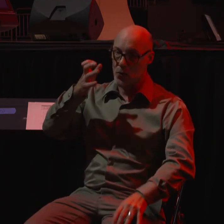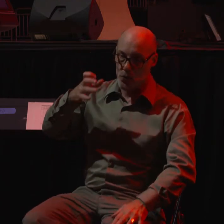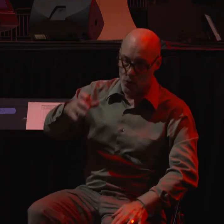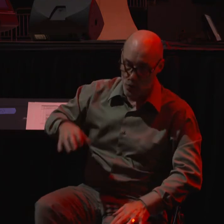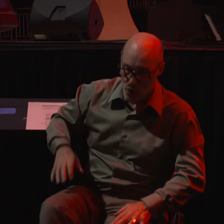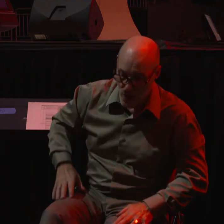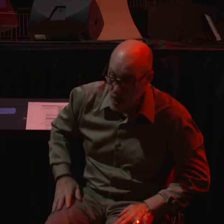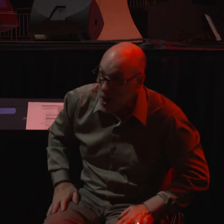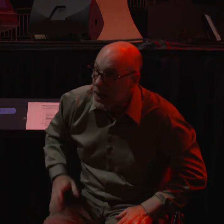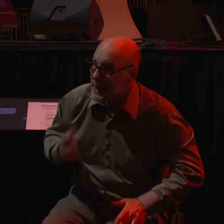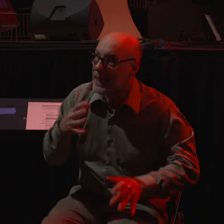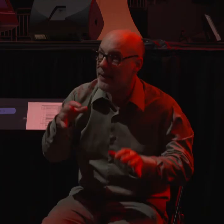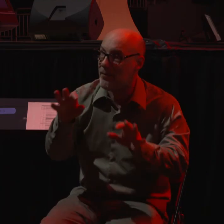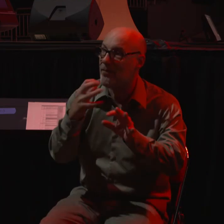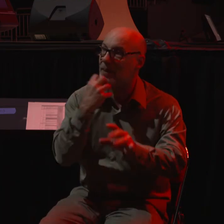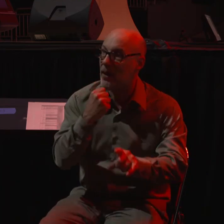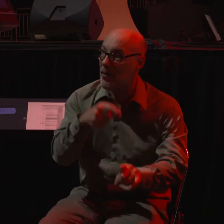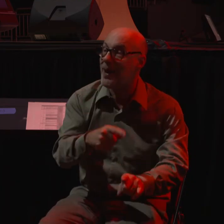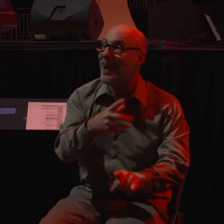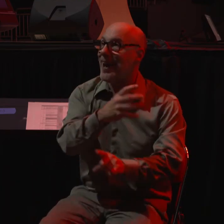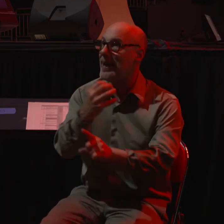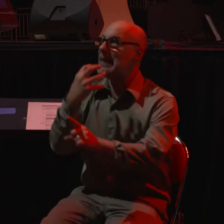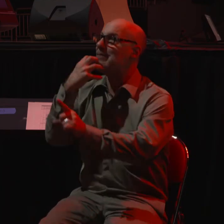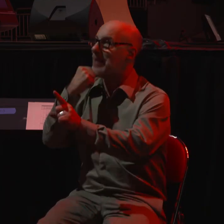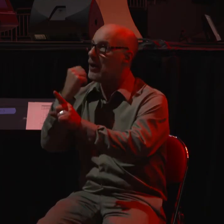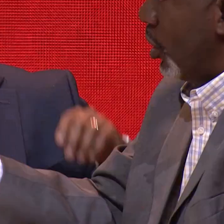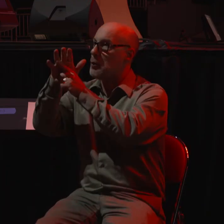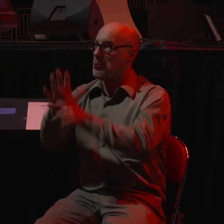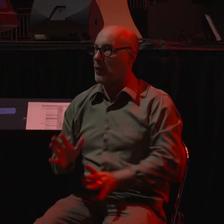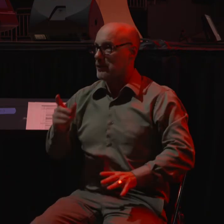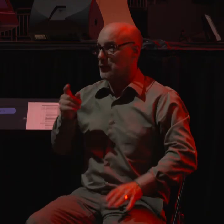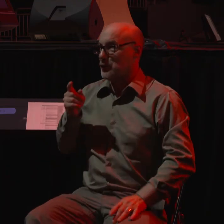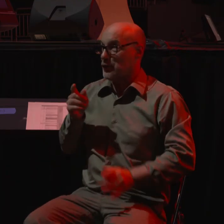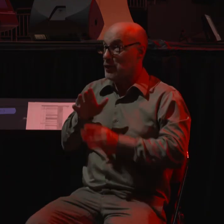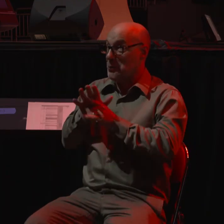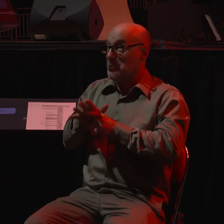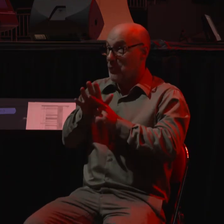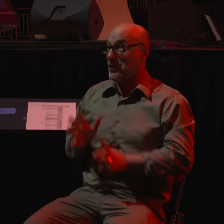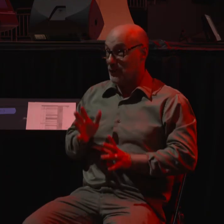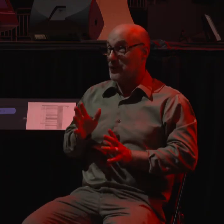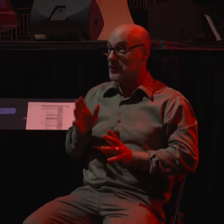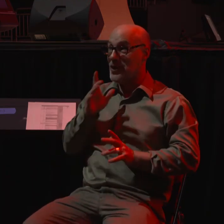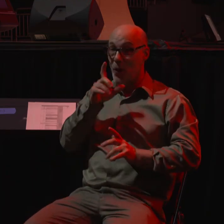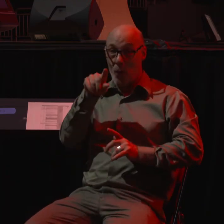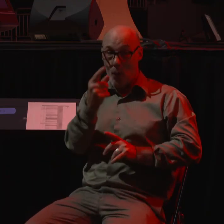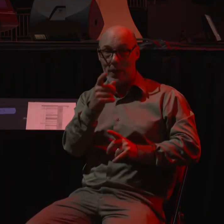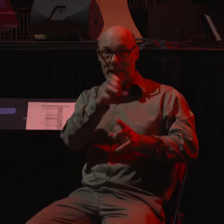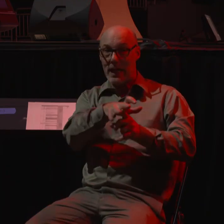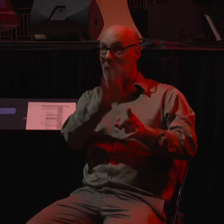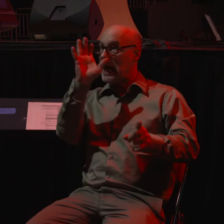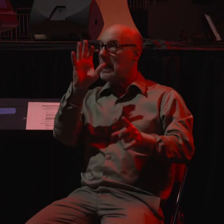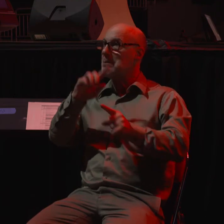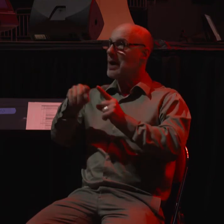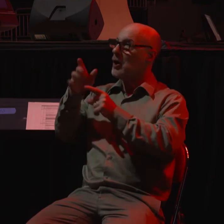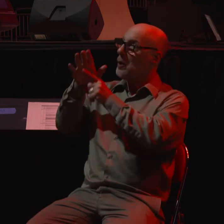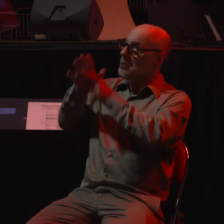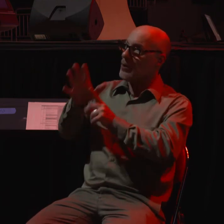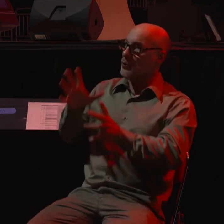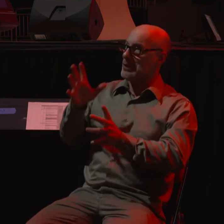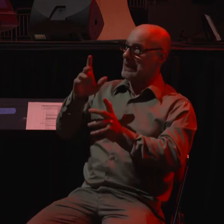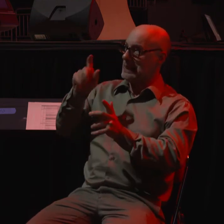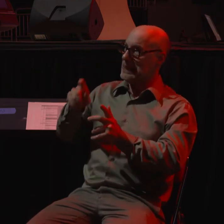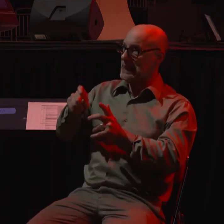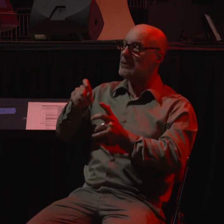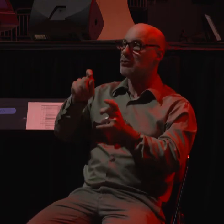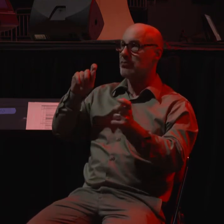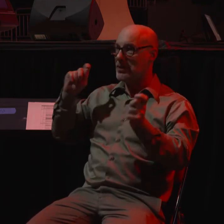boot. And so his sort of redemptive emphasis in that sense is deeply Christian and profound,